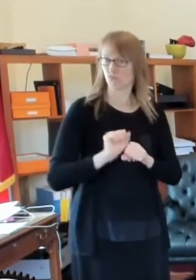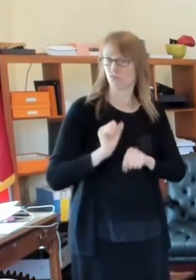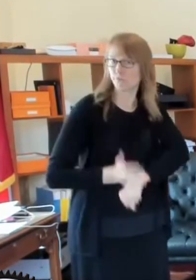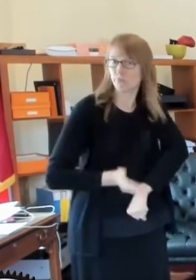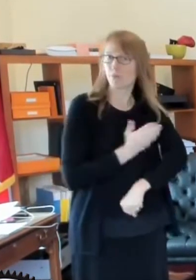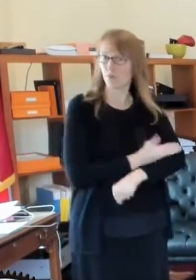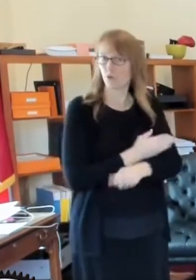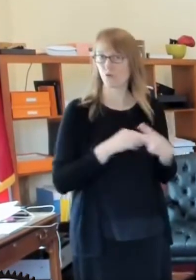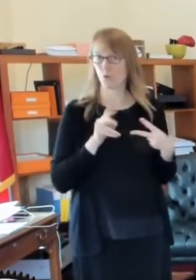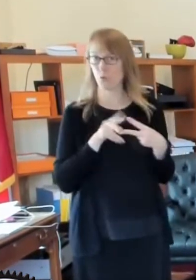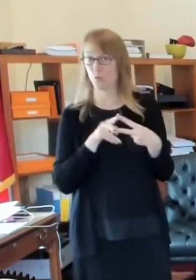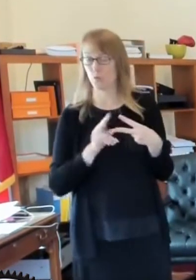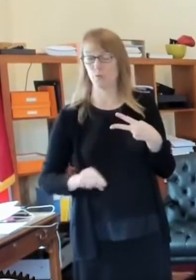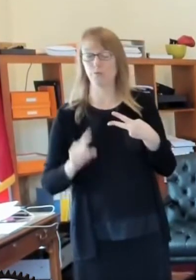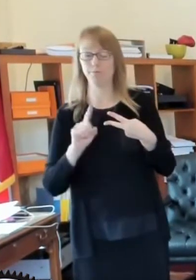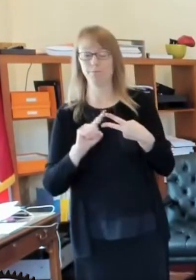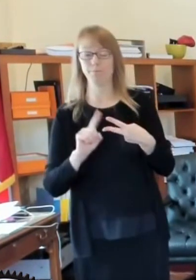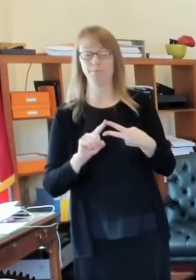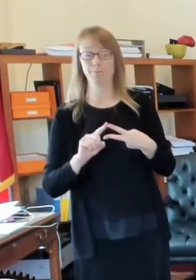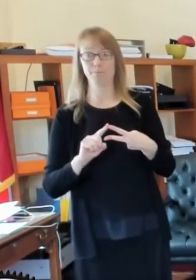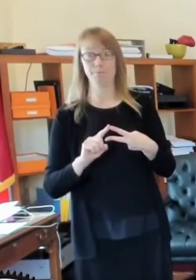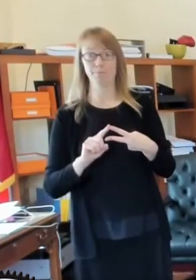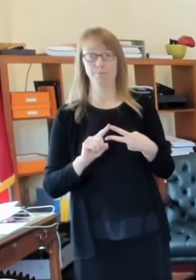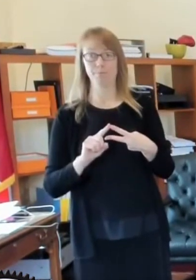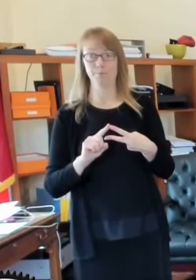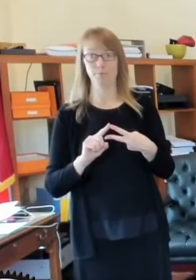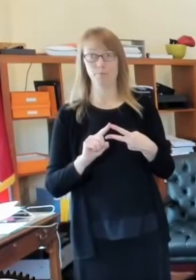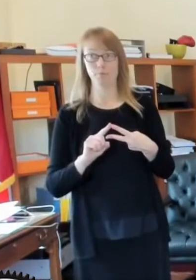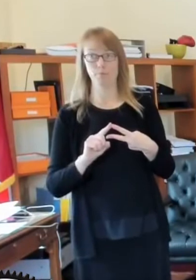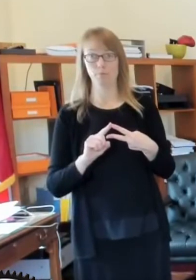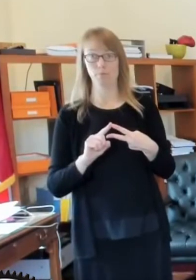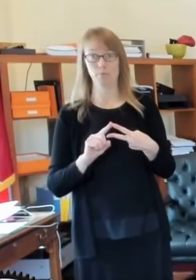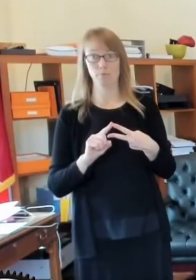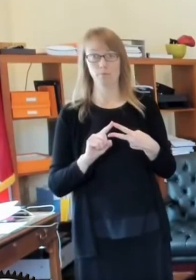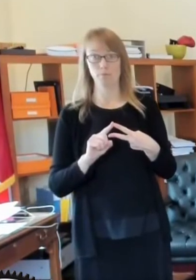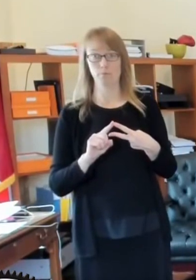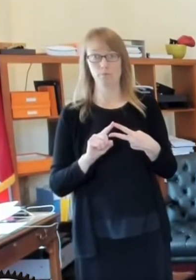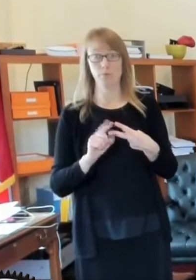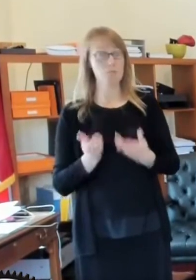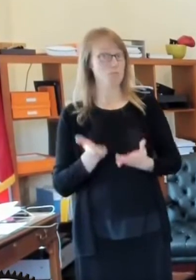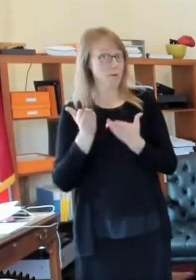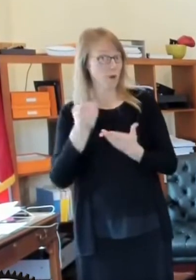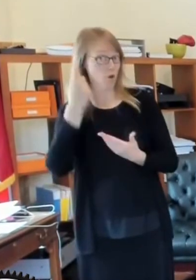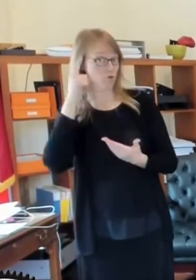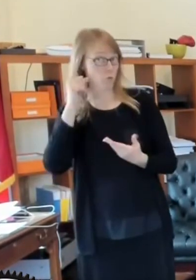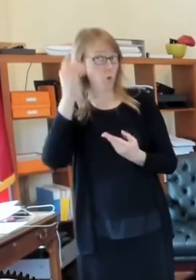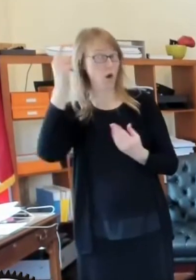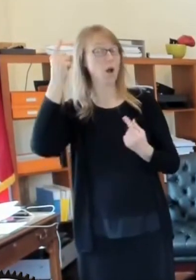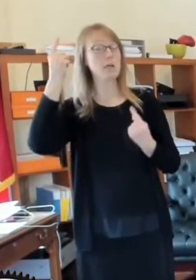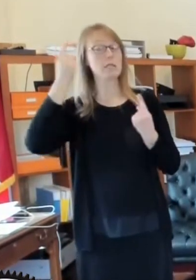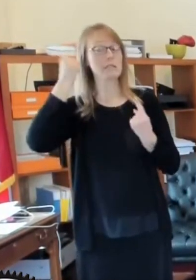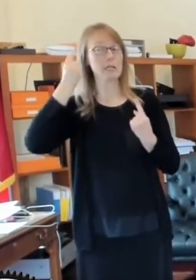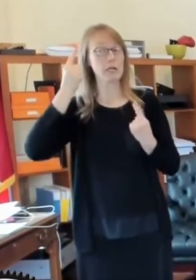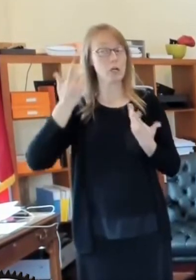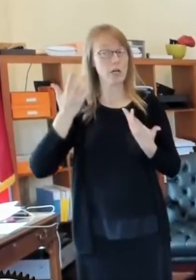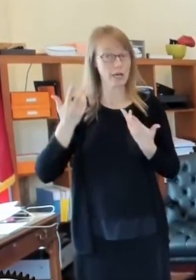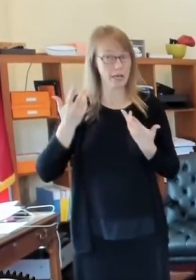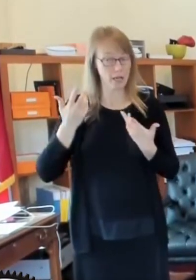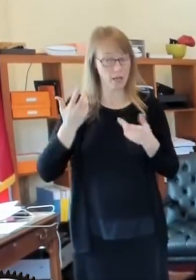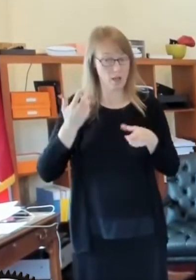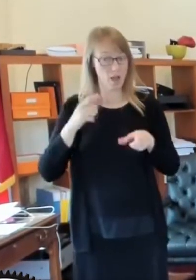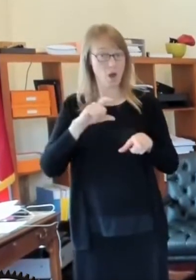session. One of them is a proposal to consider eliminating or lifting the residency